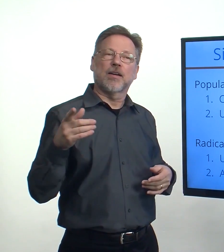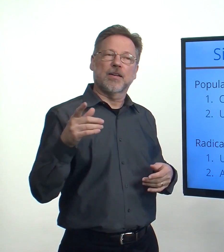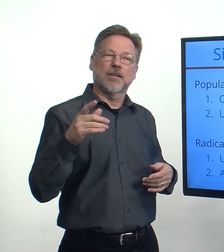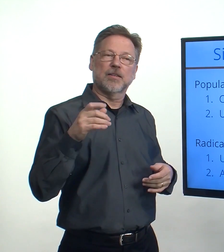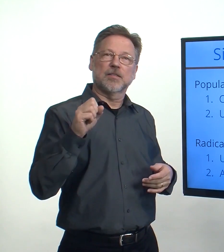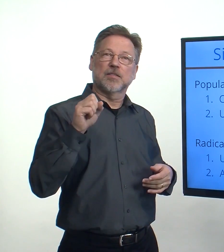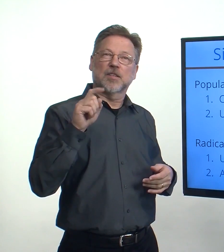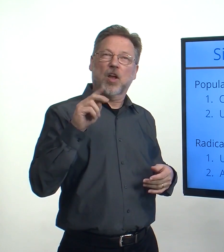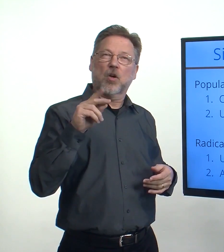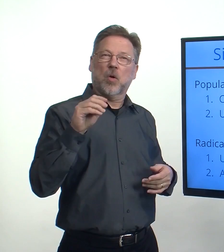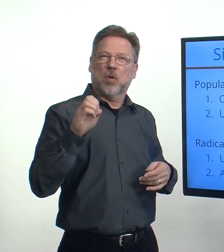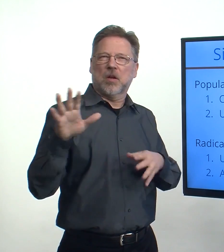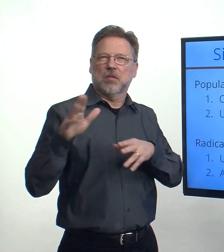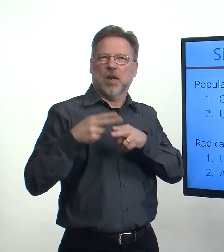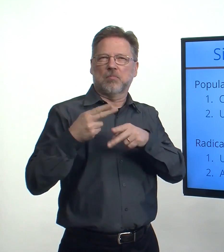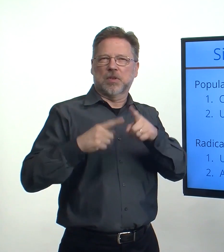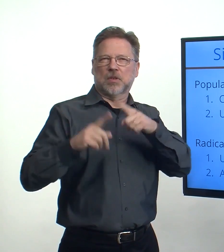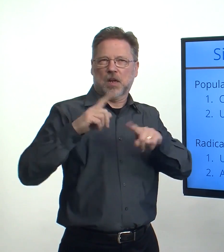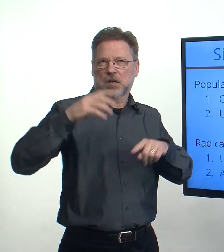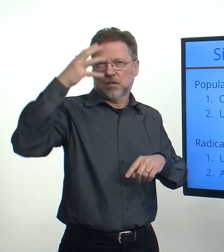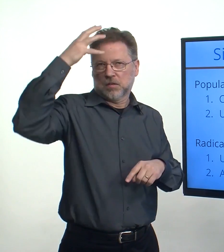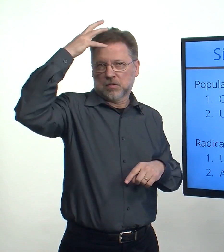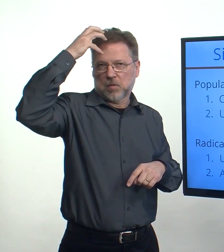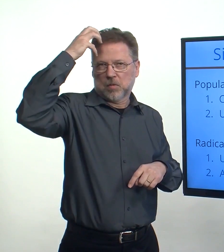Stokoe, whose name is signed like this,